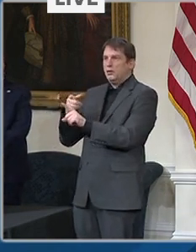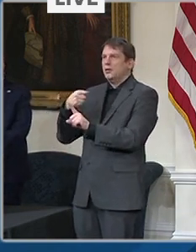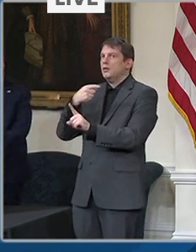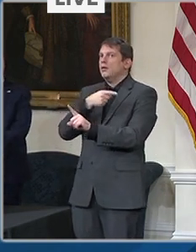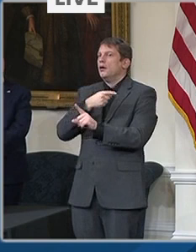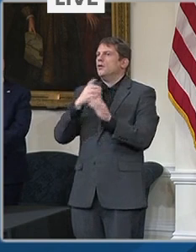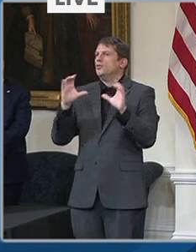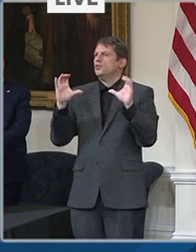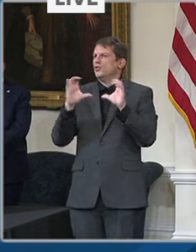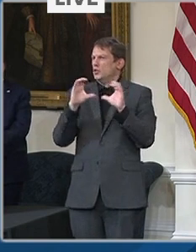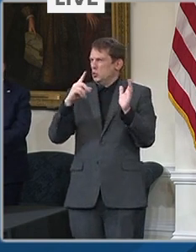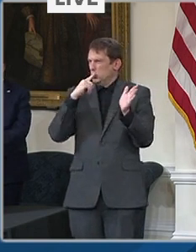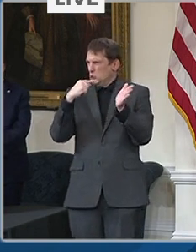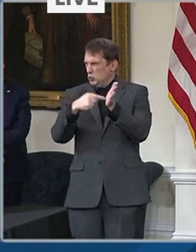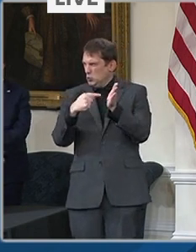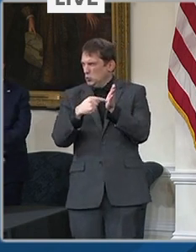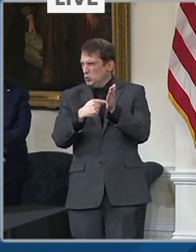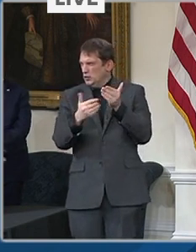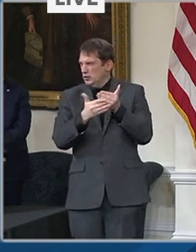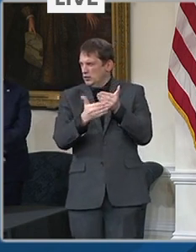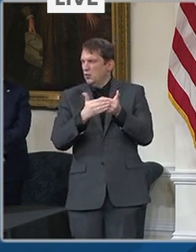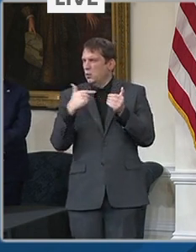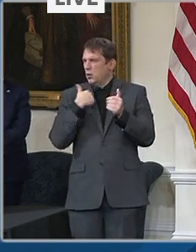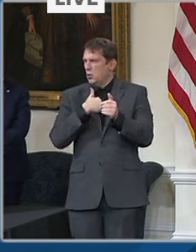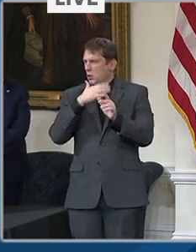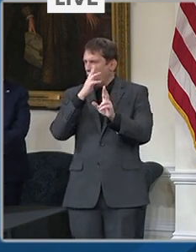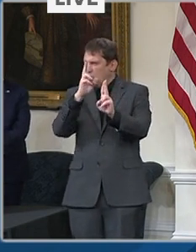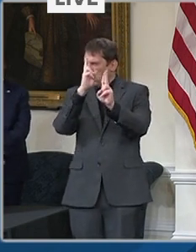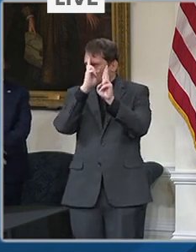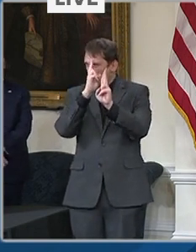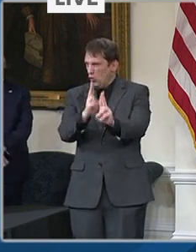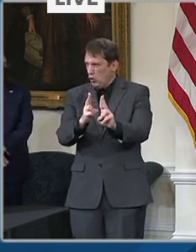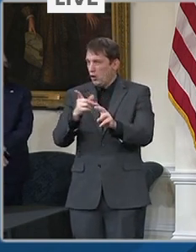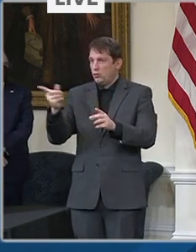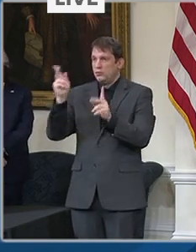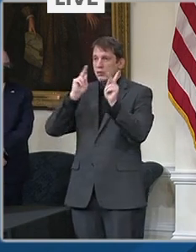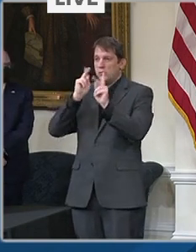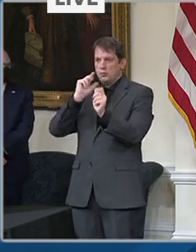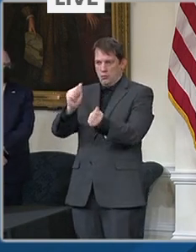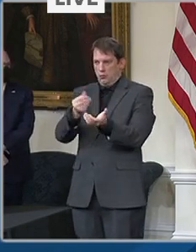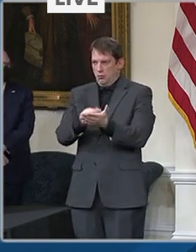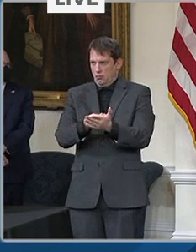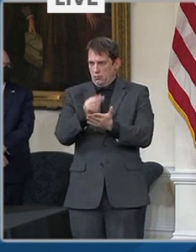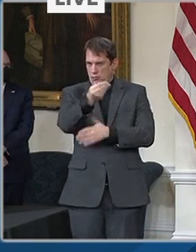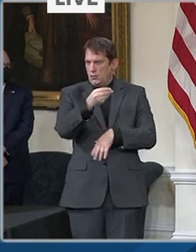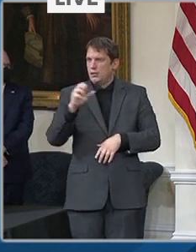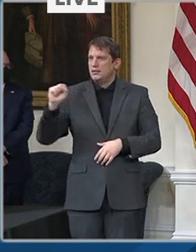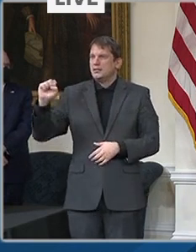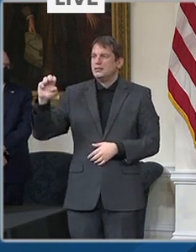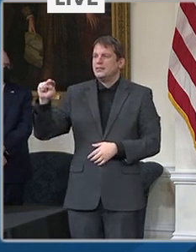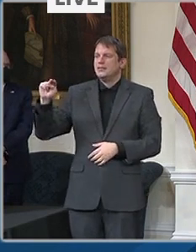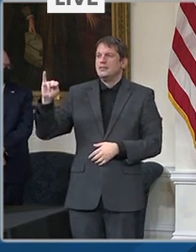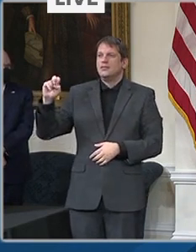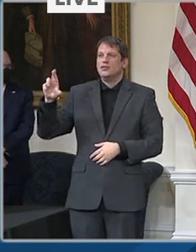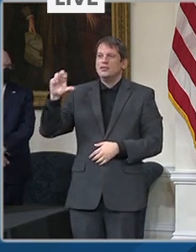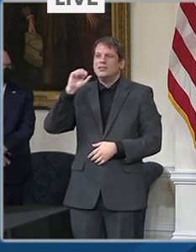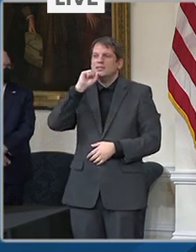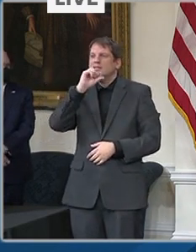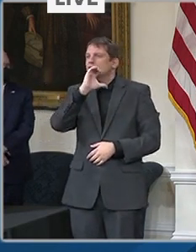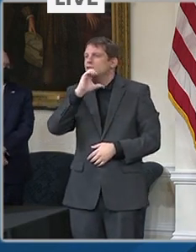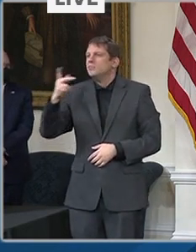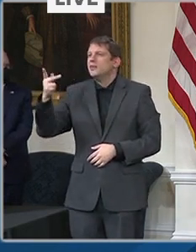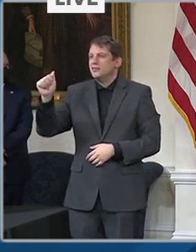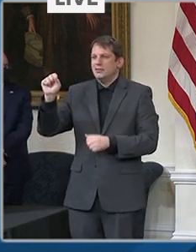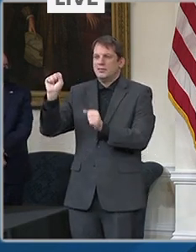honored. Our customers can purchase senior or disability monthly passes online through our website. And our regular transit fares can